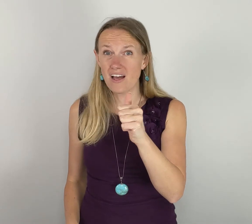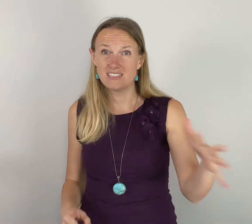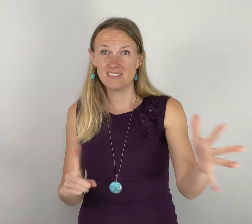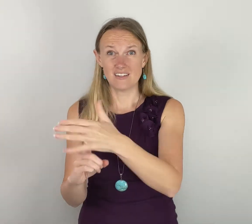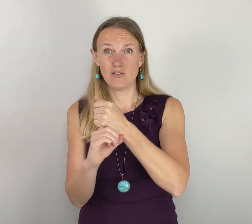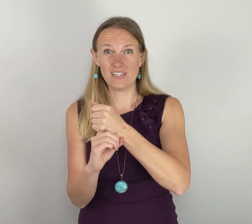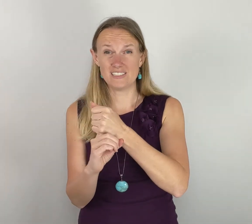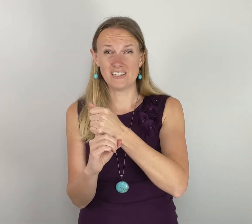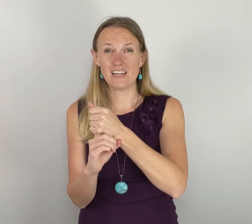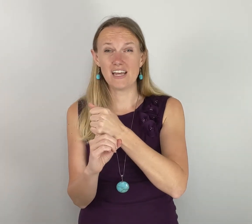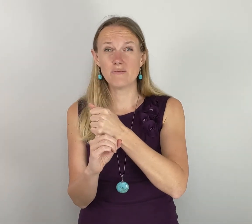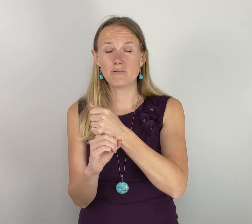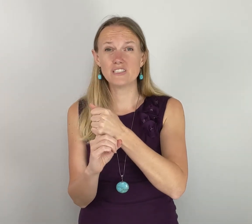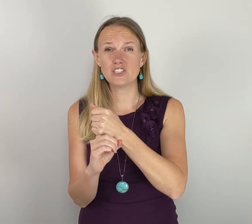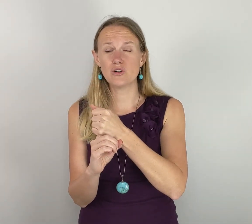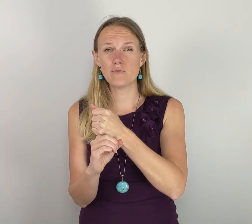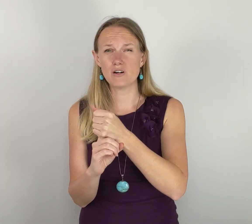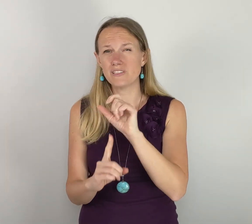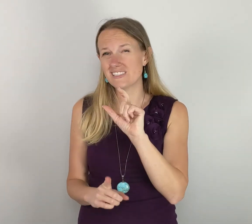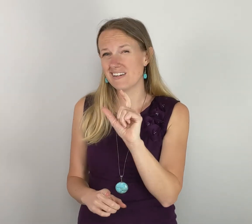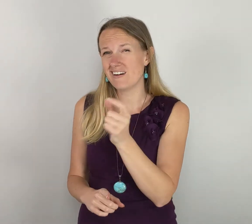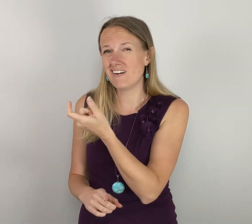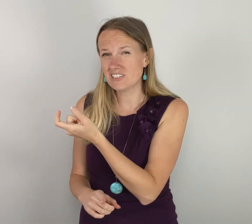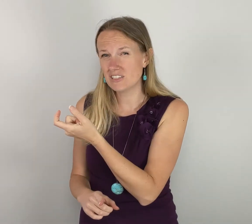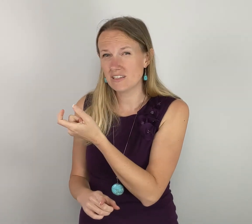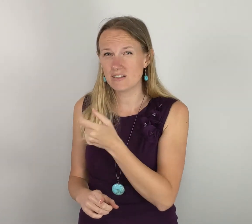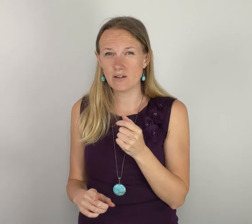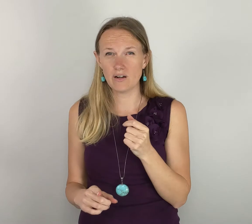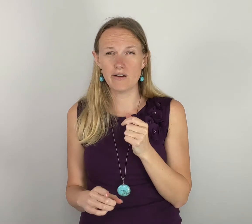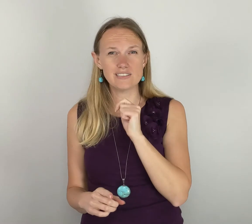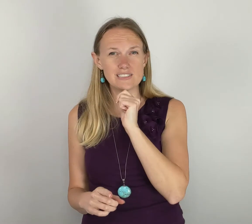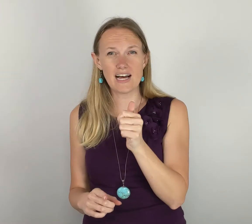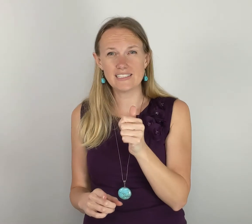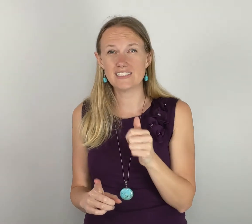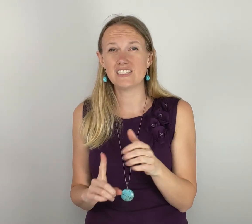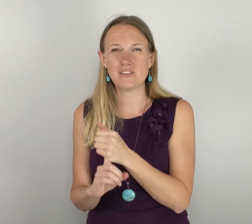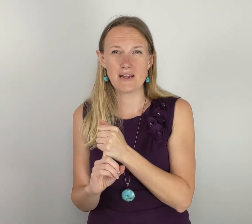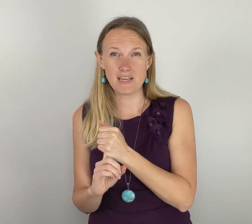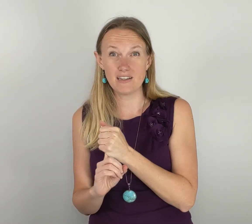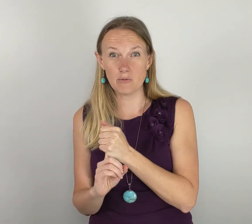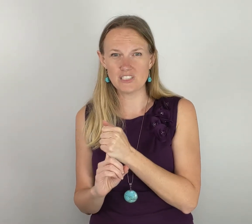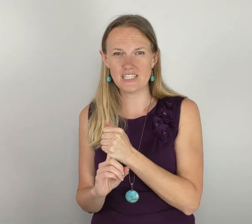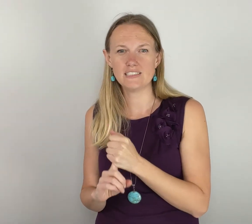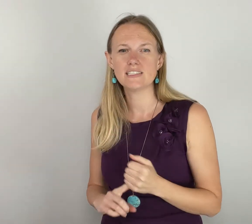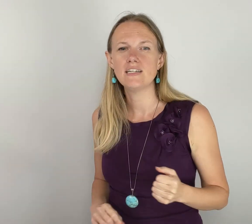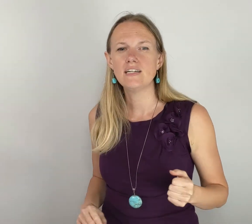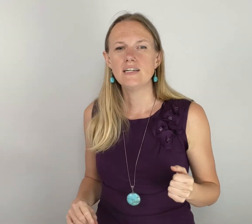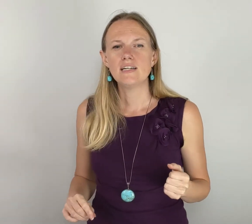not arrested, okay? I'm a prisoner no more. We just kind of altered the signs just so that it made a little more sense.